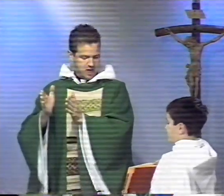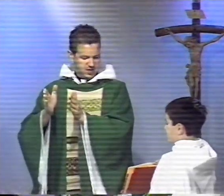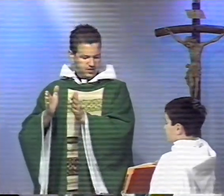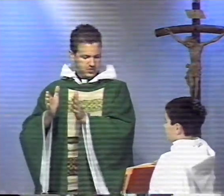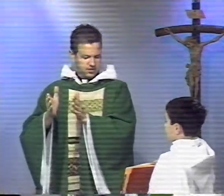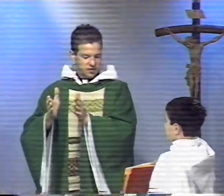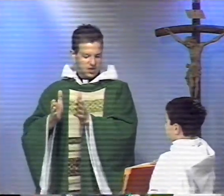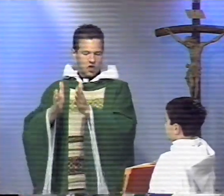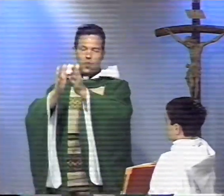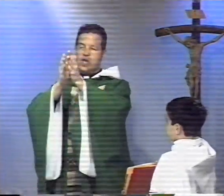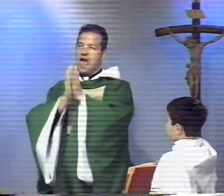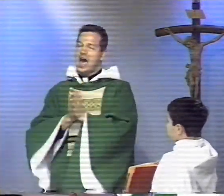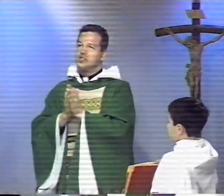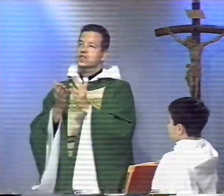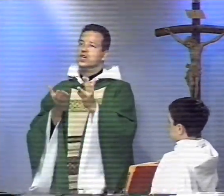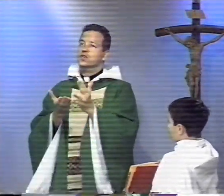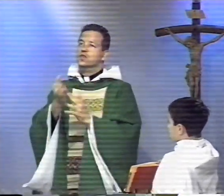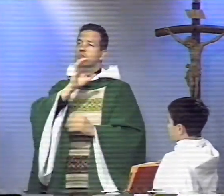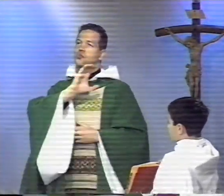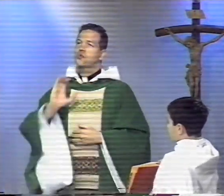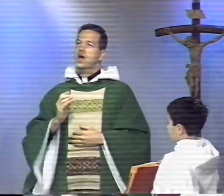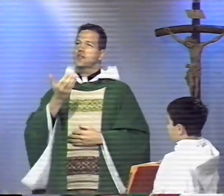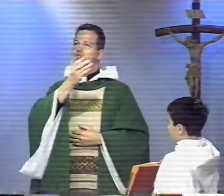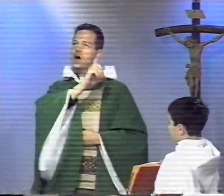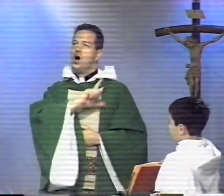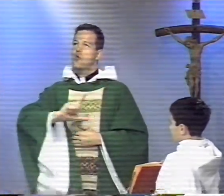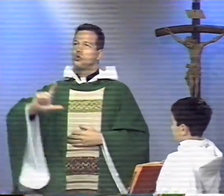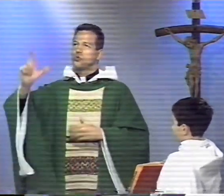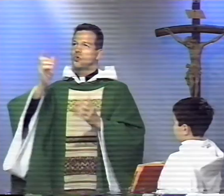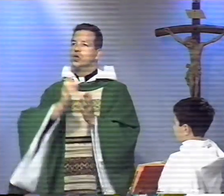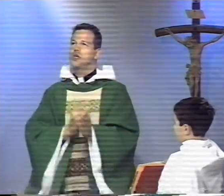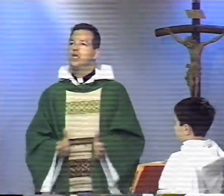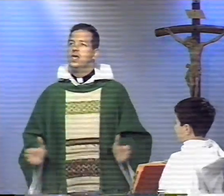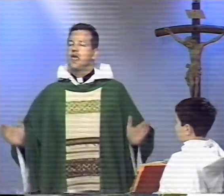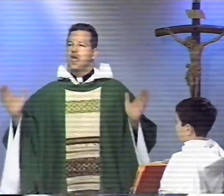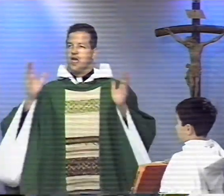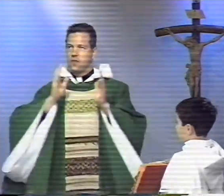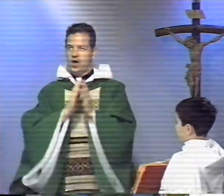design. We ask this through Christ our Lord. Amen.